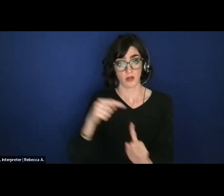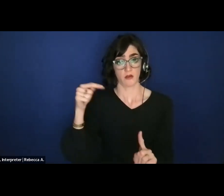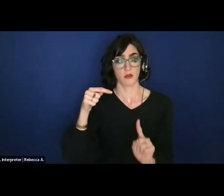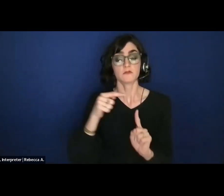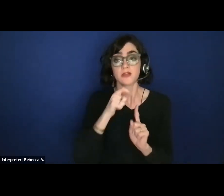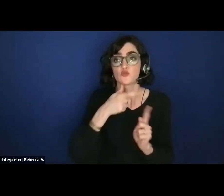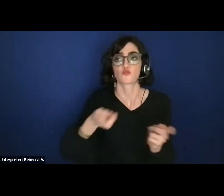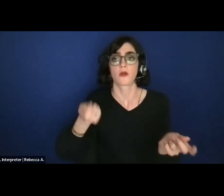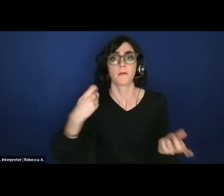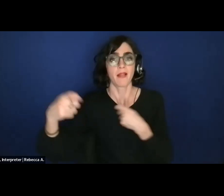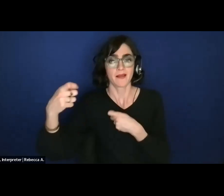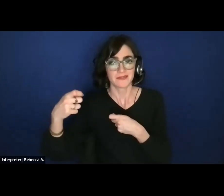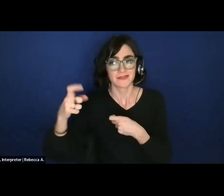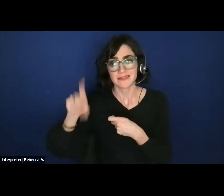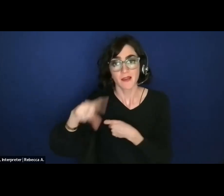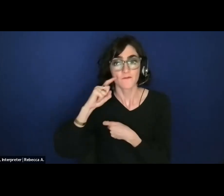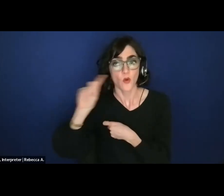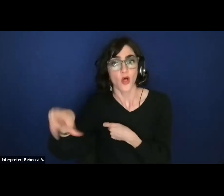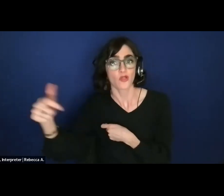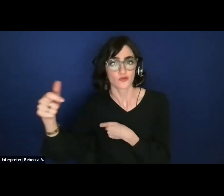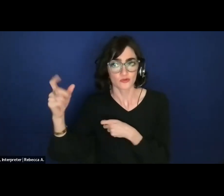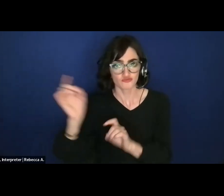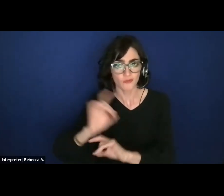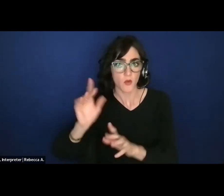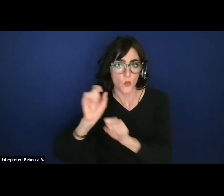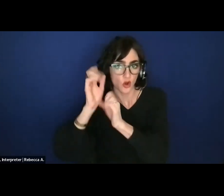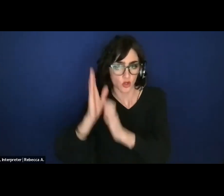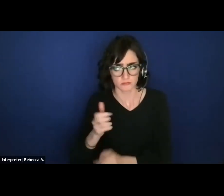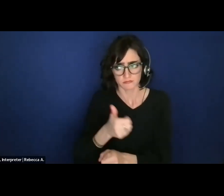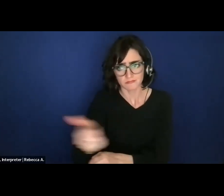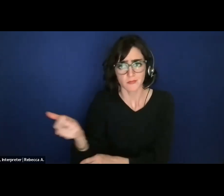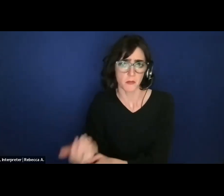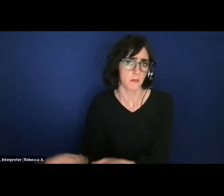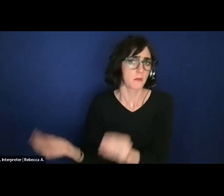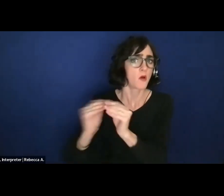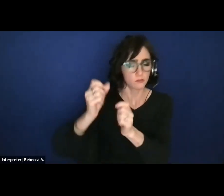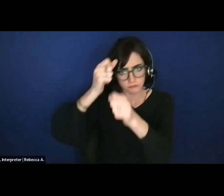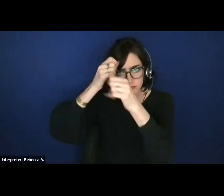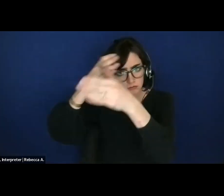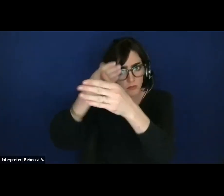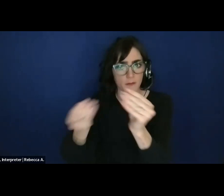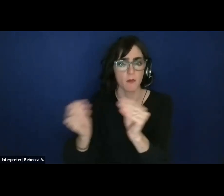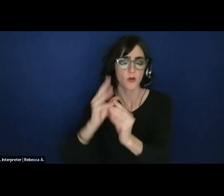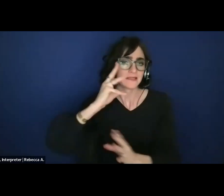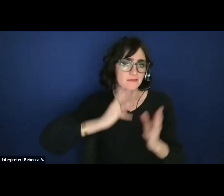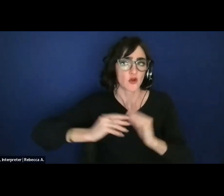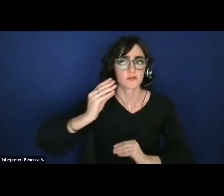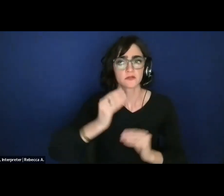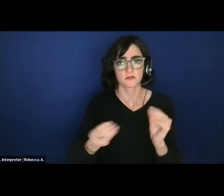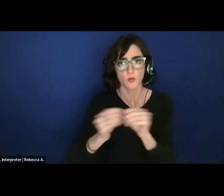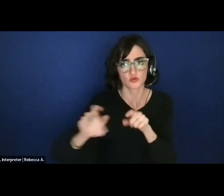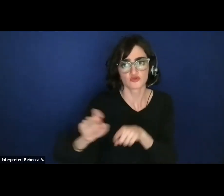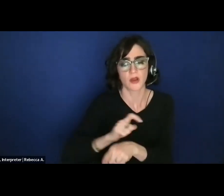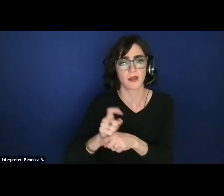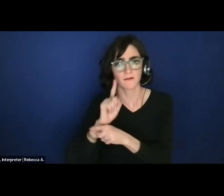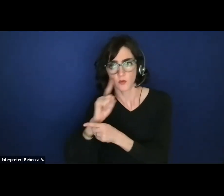the need for crisis workers who have far more training and experience in those situations. And I